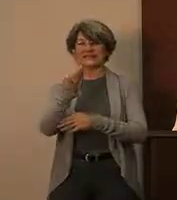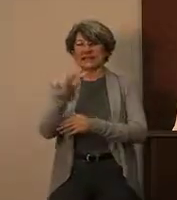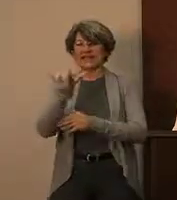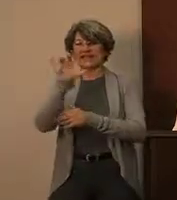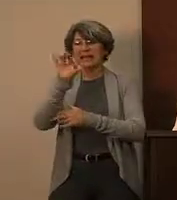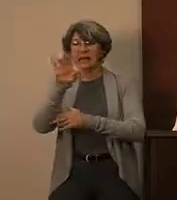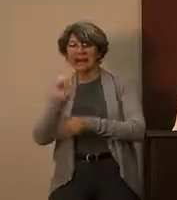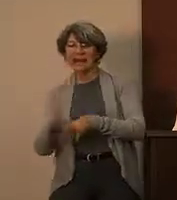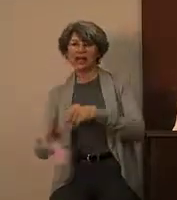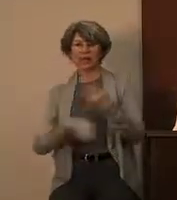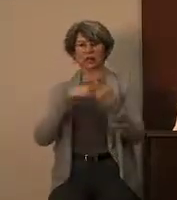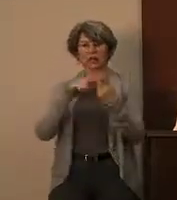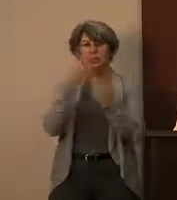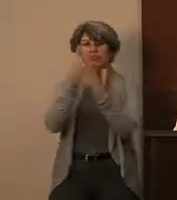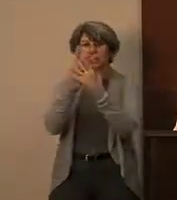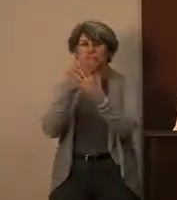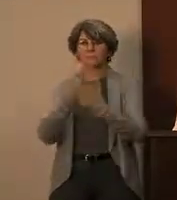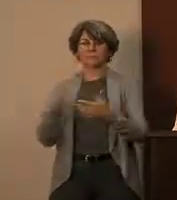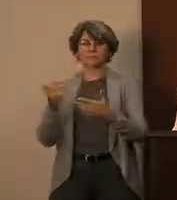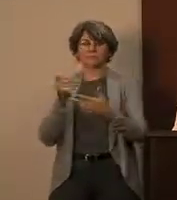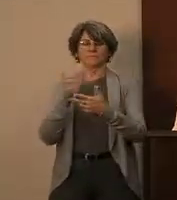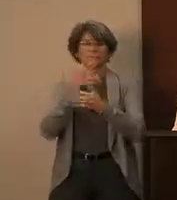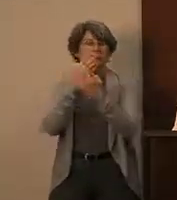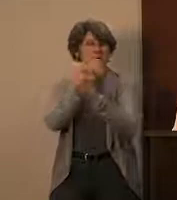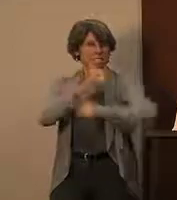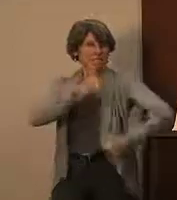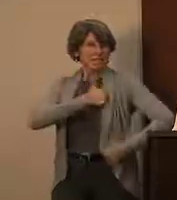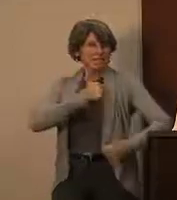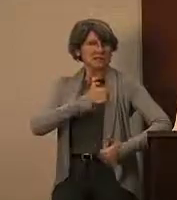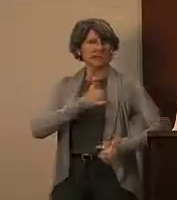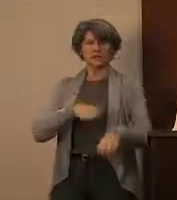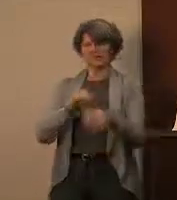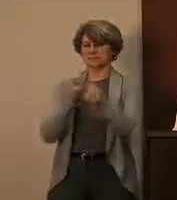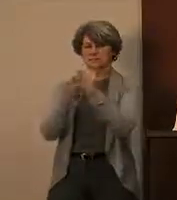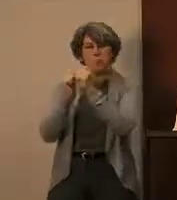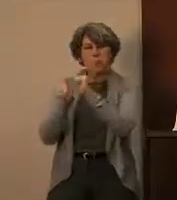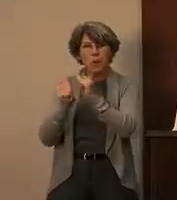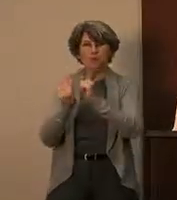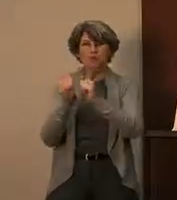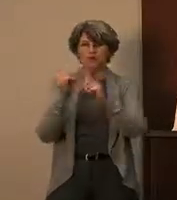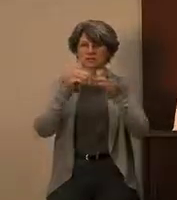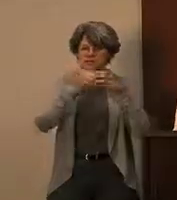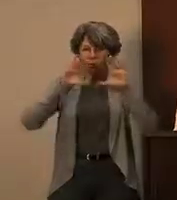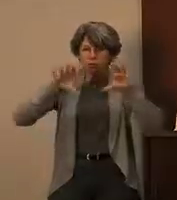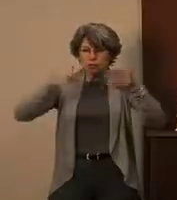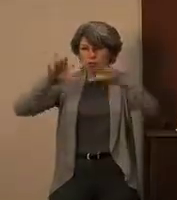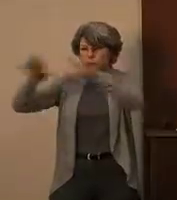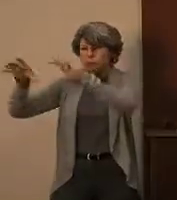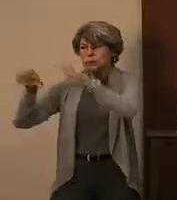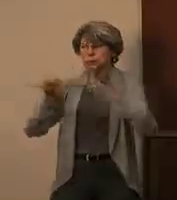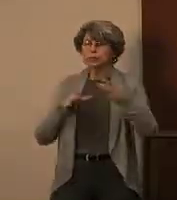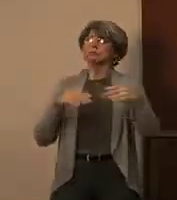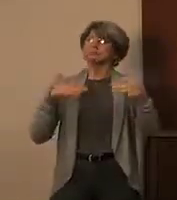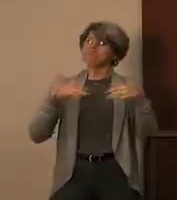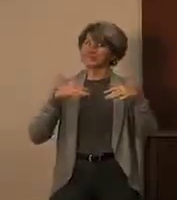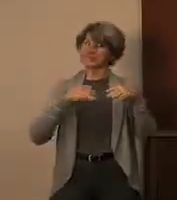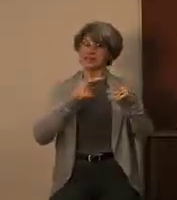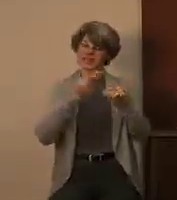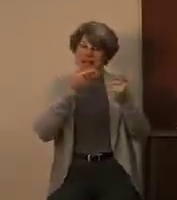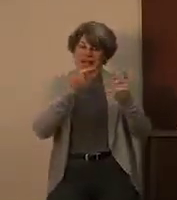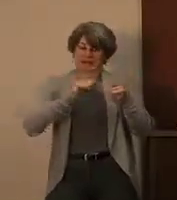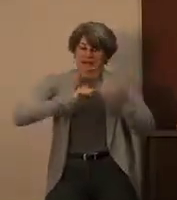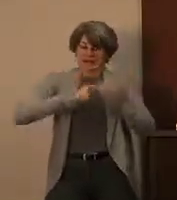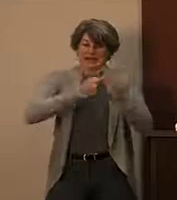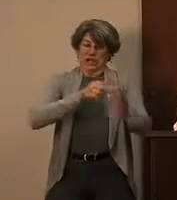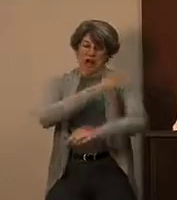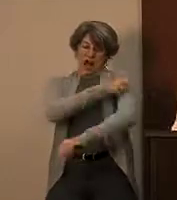correctional facilities, the military, athletics. So it has now reached the community from the hospital. So